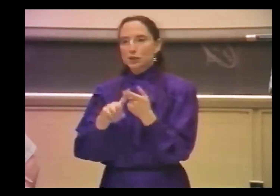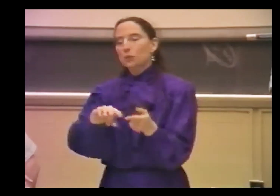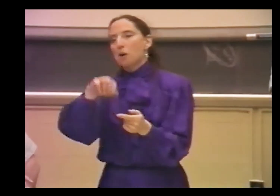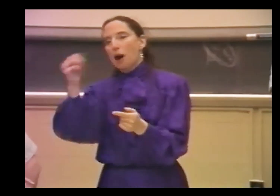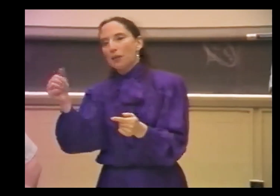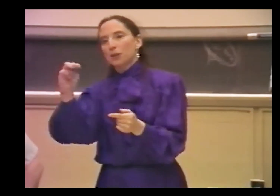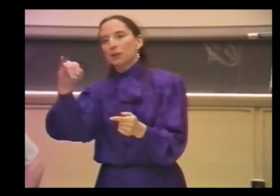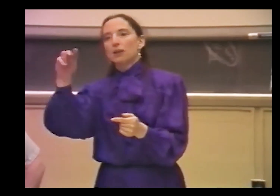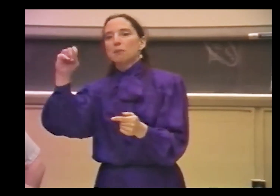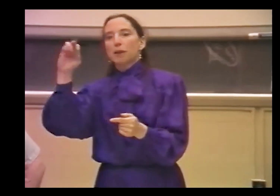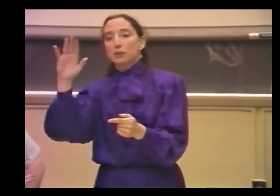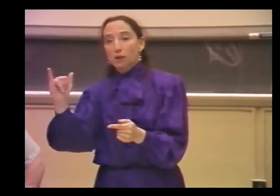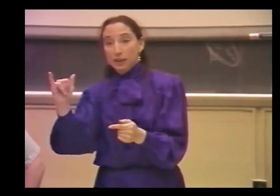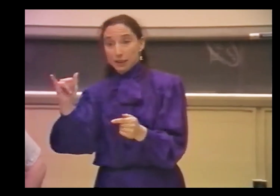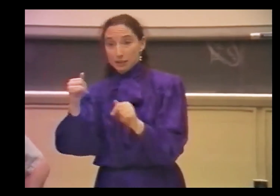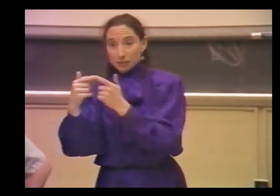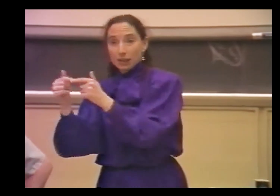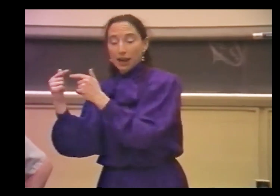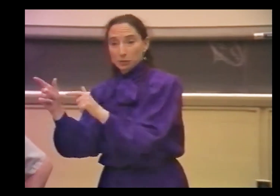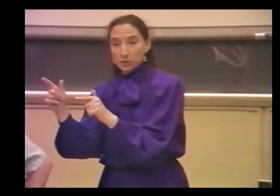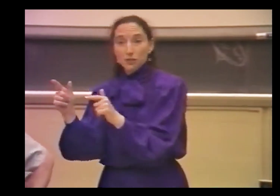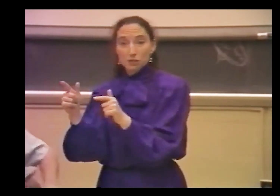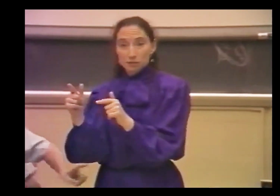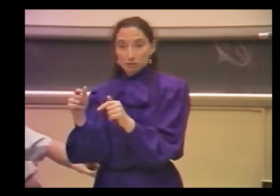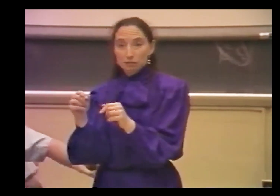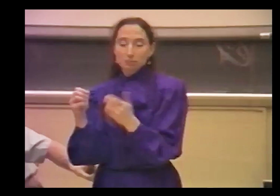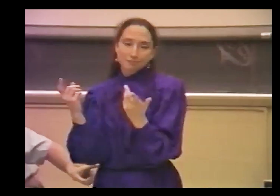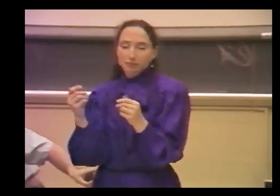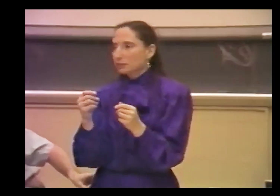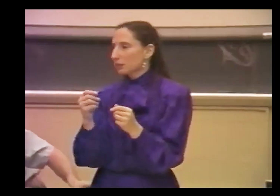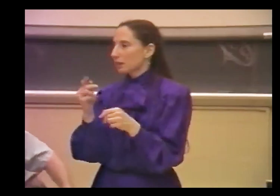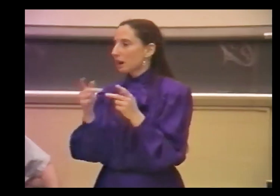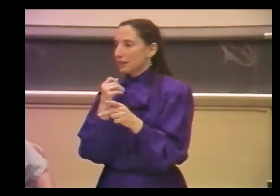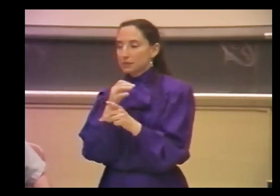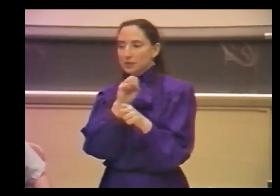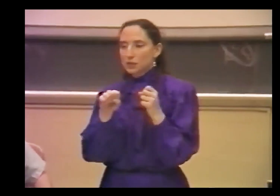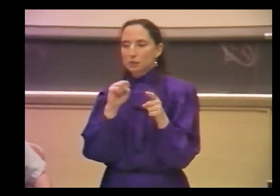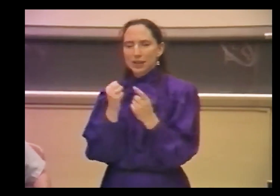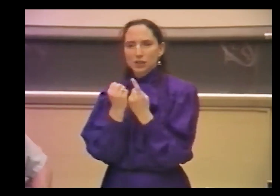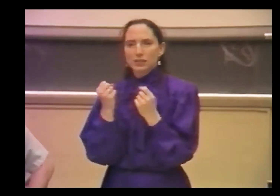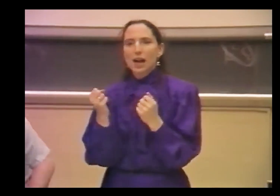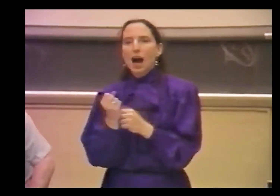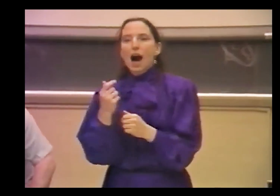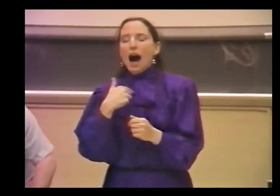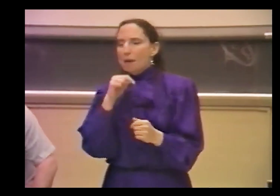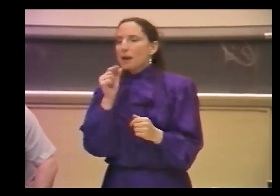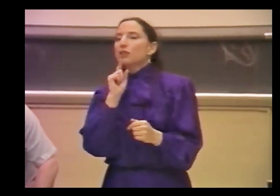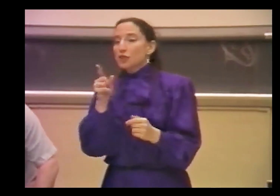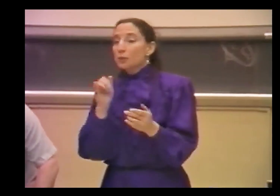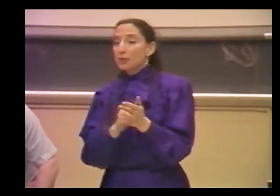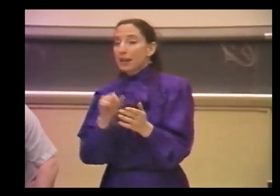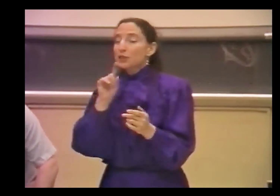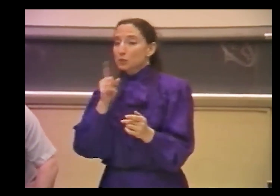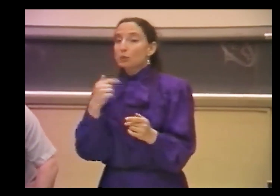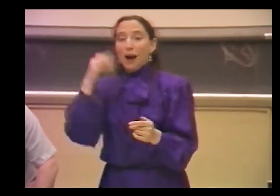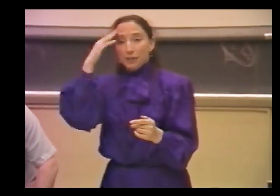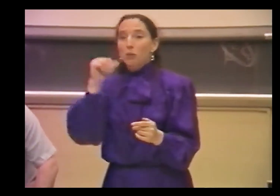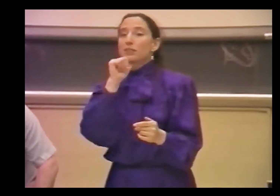to other minority language kinds of situations. I'm not sure that's true. I know